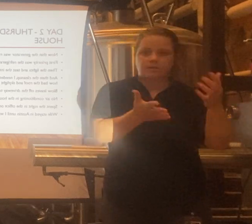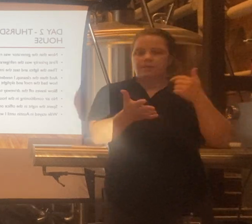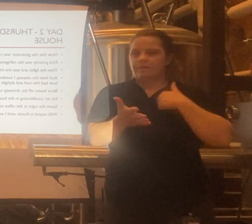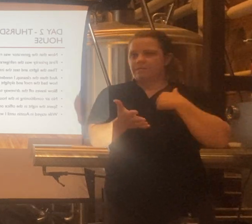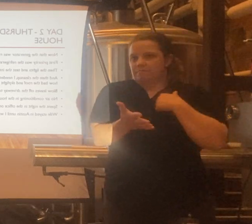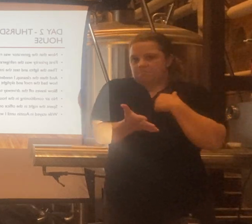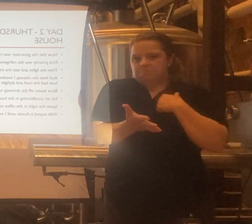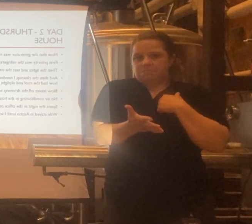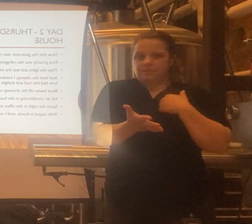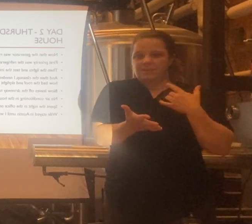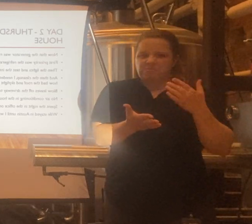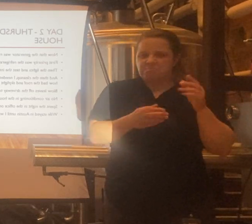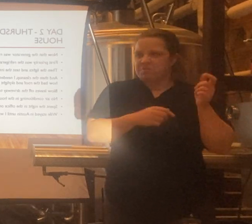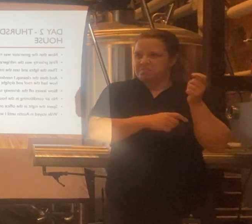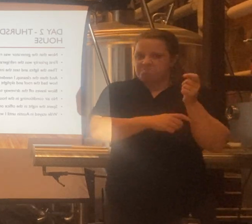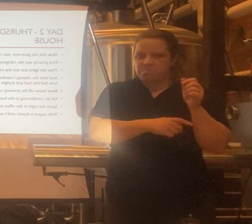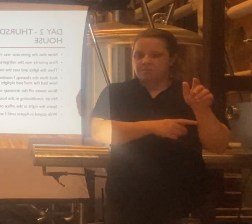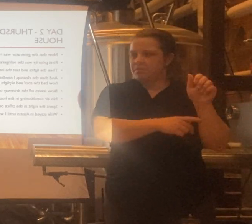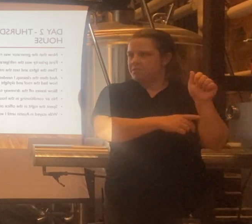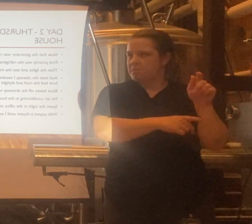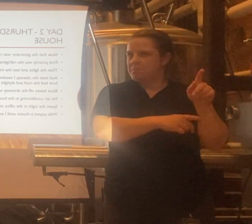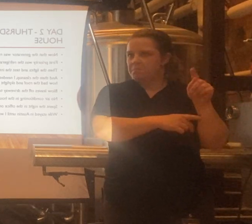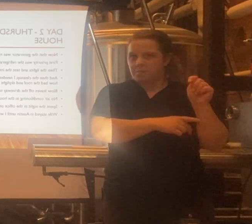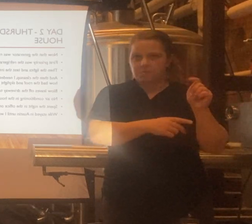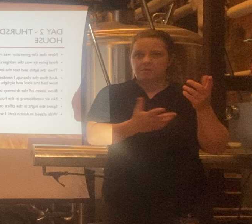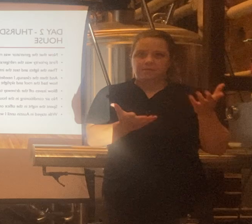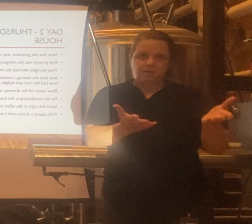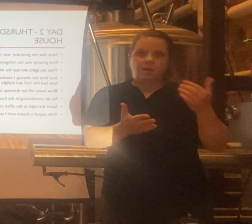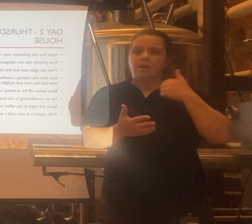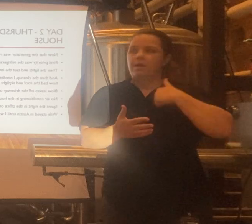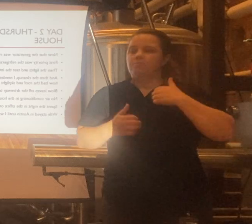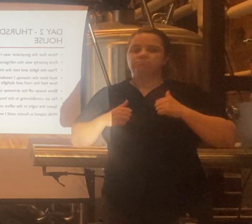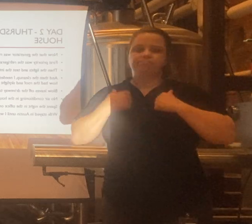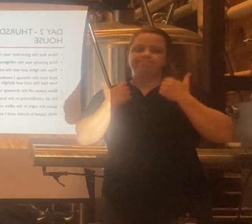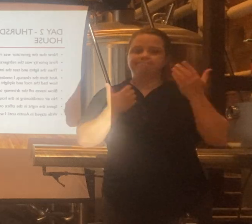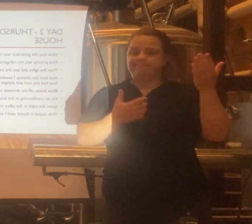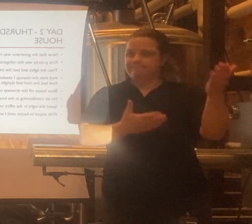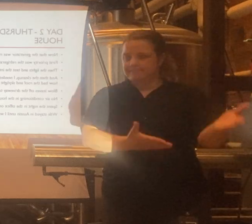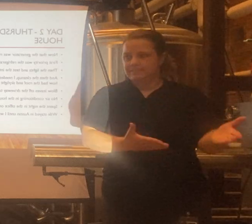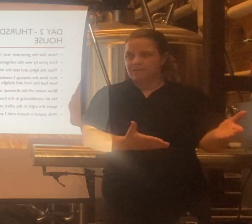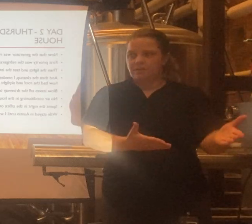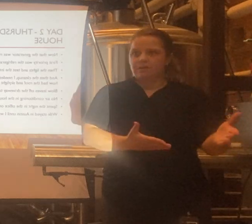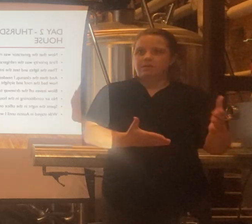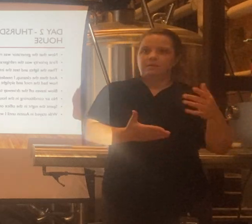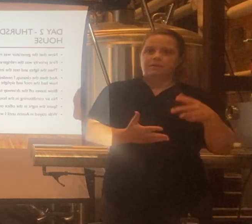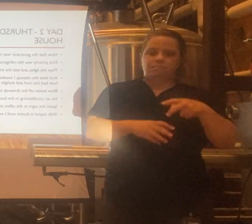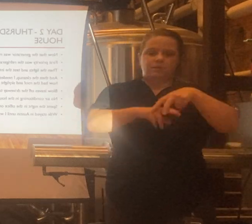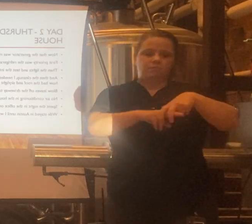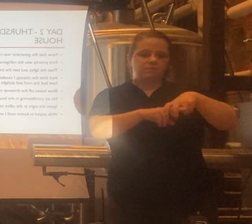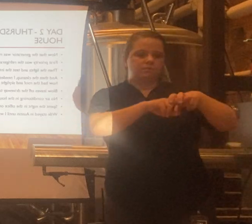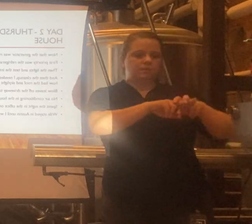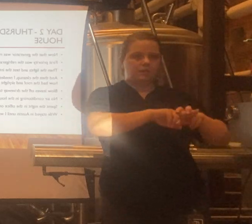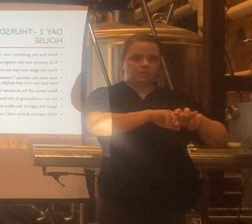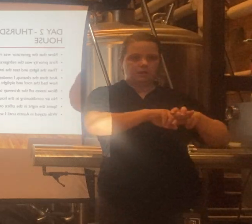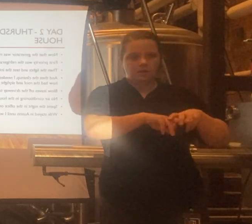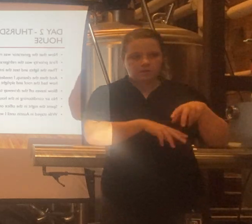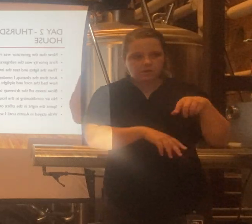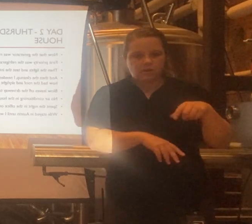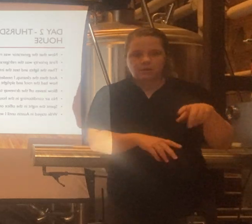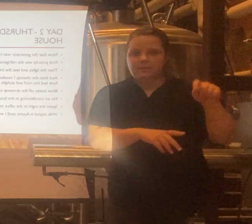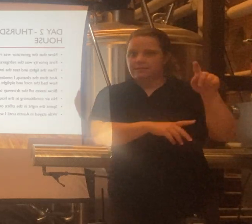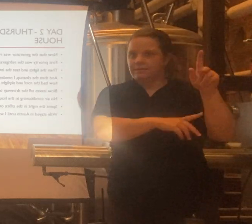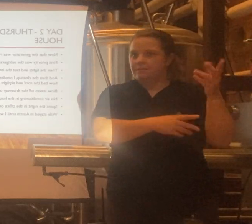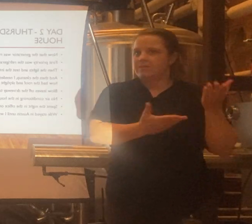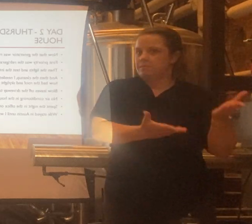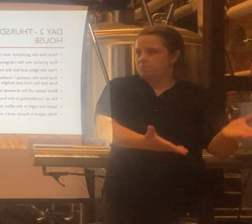remodeling the house. I actually set a bed up in there, and so I was living in there, had a recliner and the TV. And so, I was used to doing that while I remodeled the house for